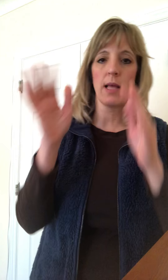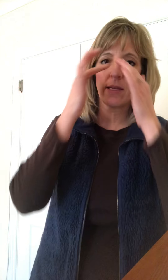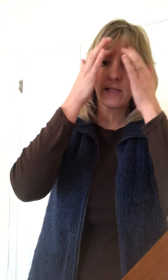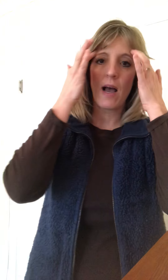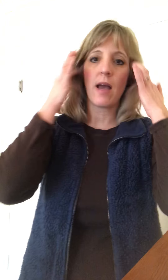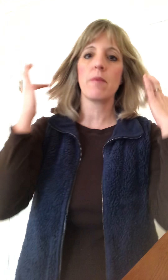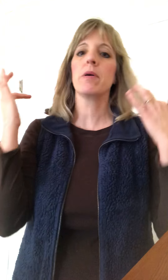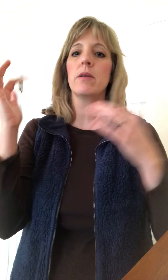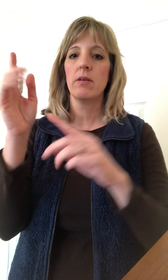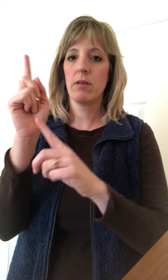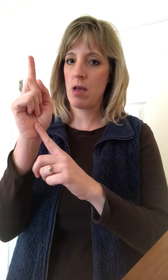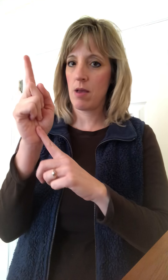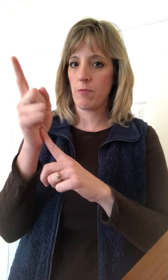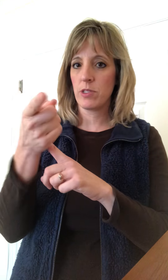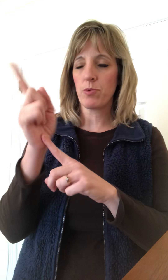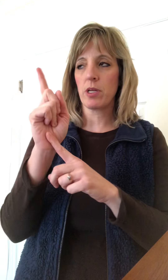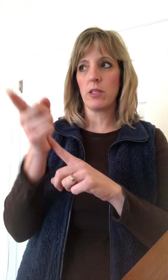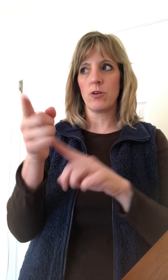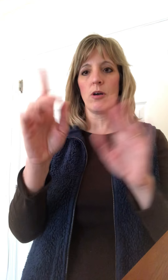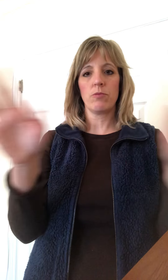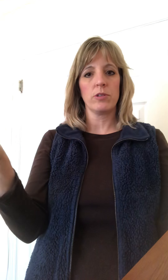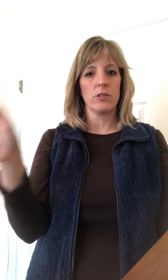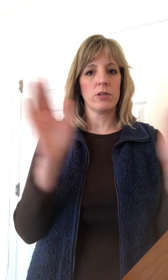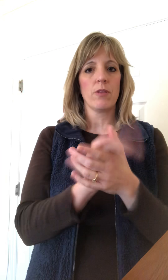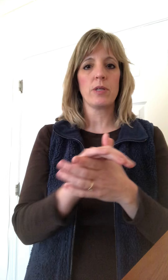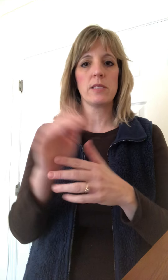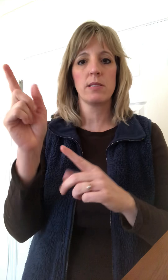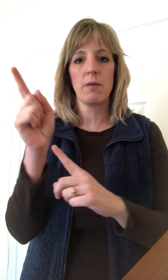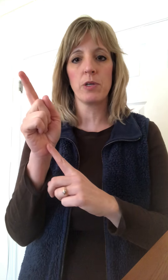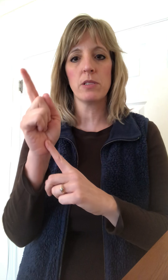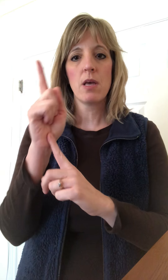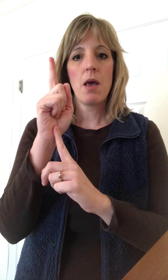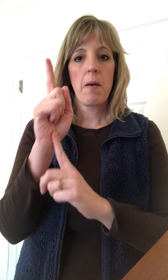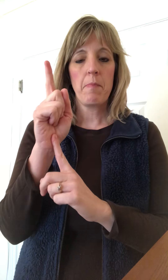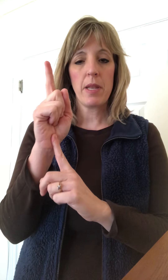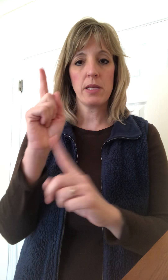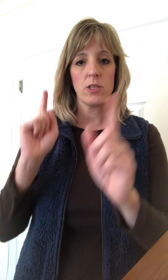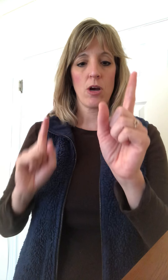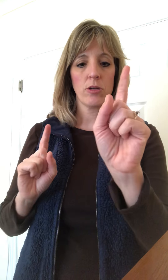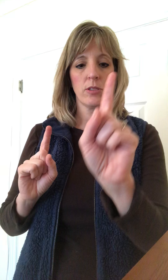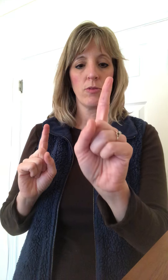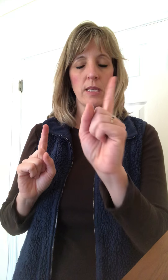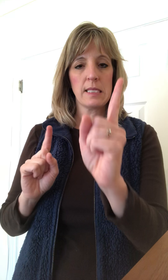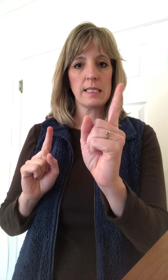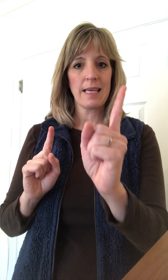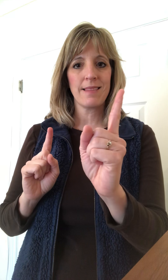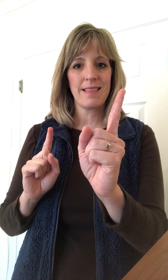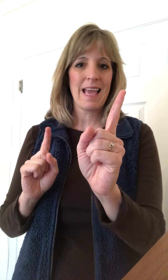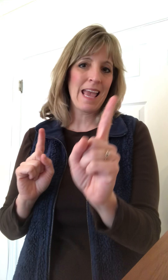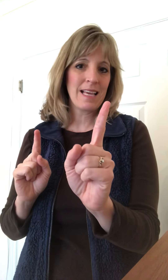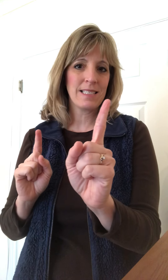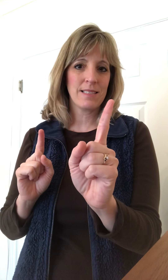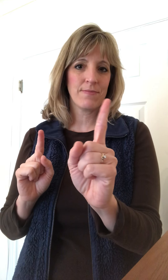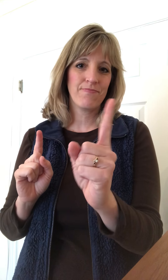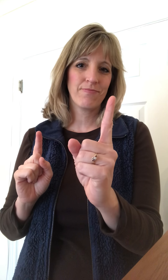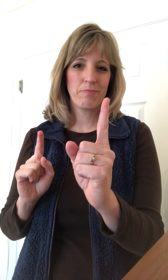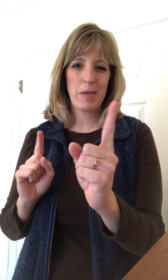lot of time. Ones we're learning all the rest of the time ones. Minutes are, so this is like the hand, maybe